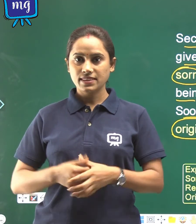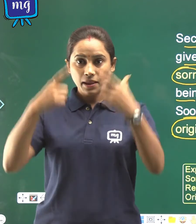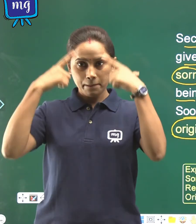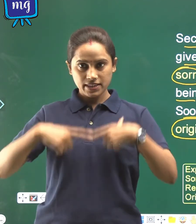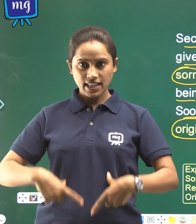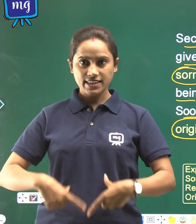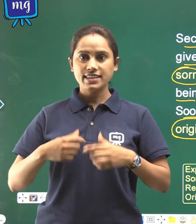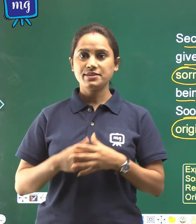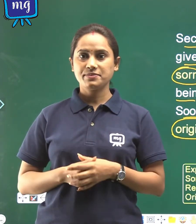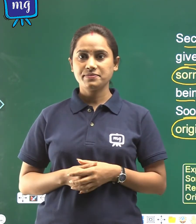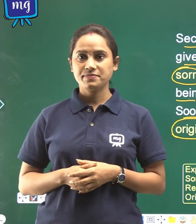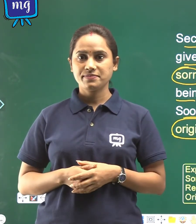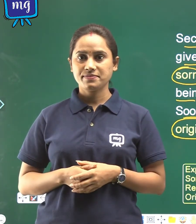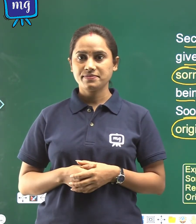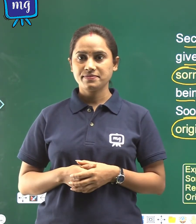personalities.